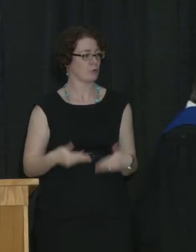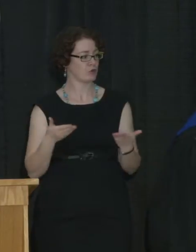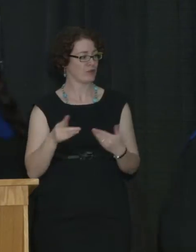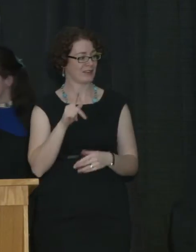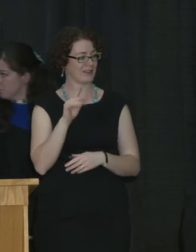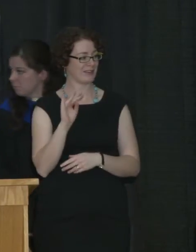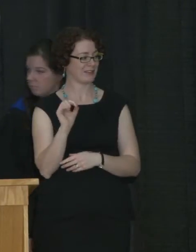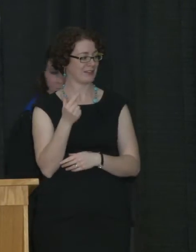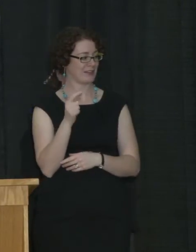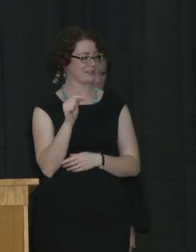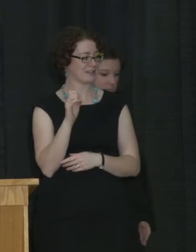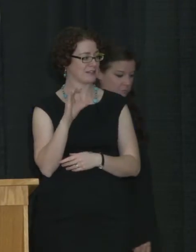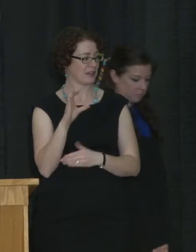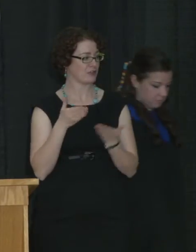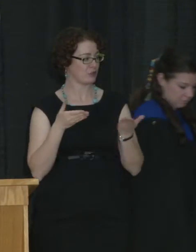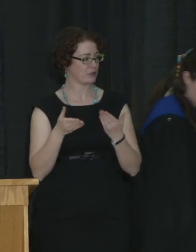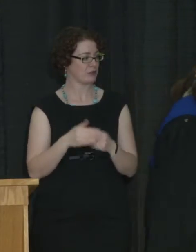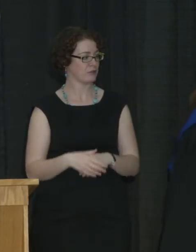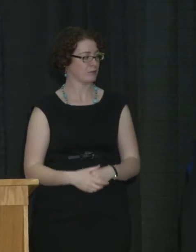Kingstec campus.